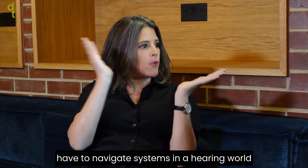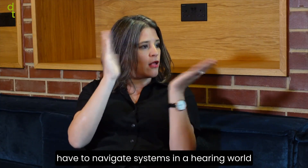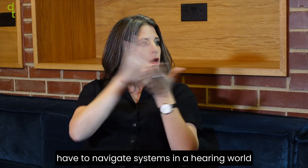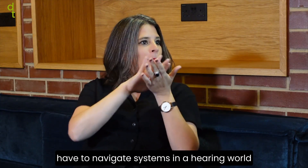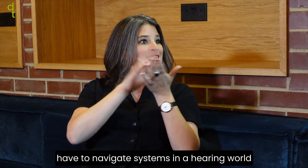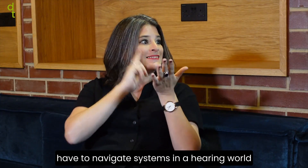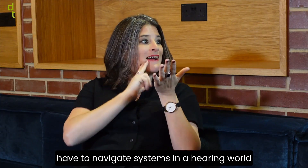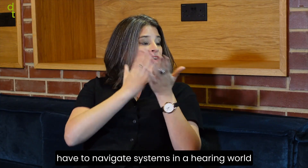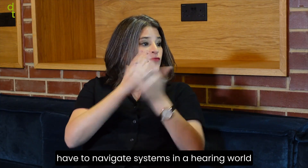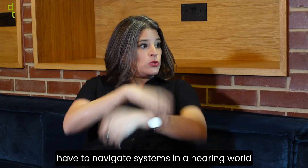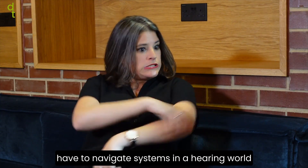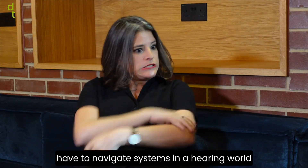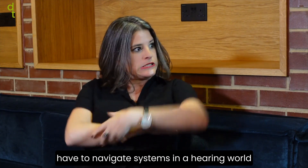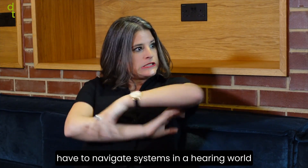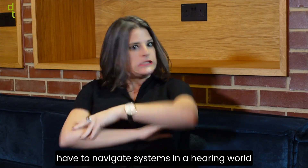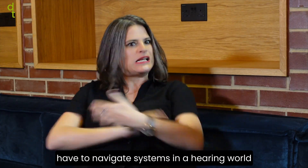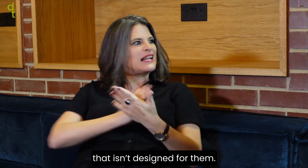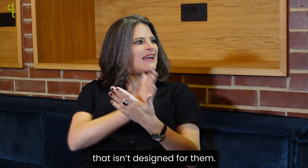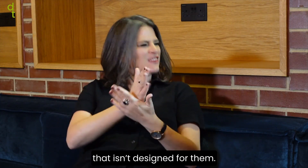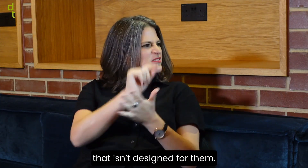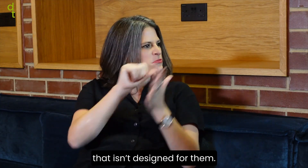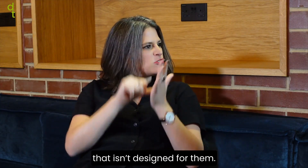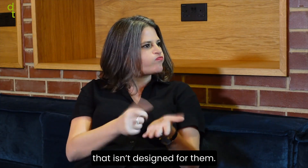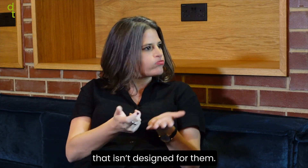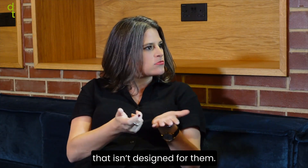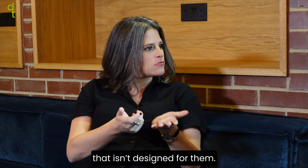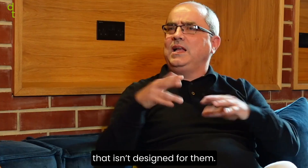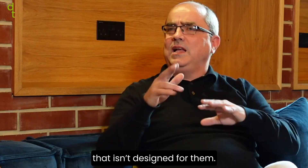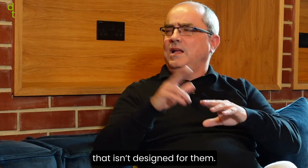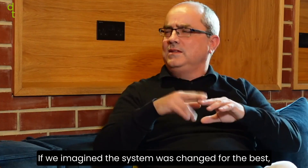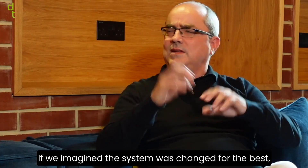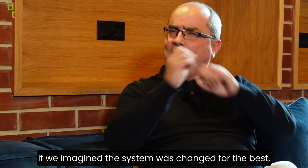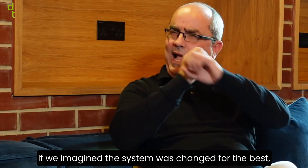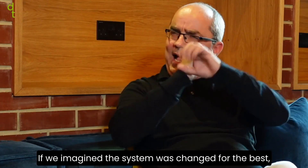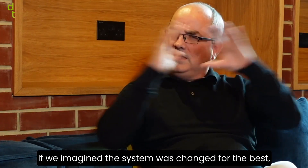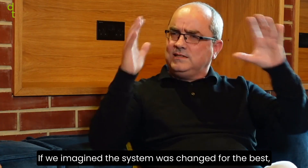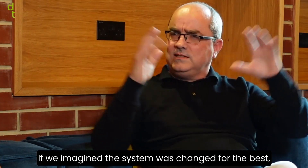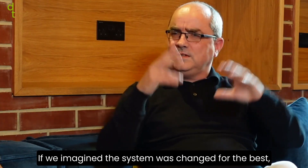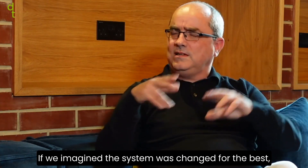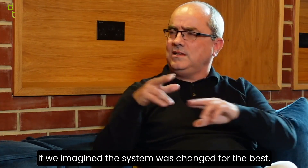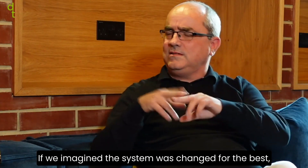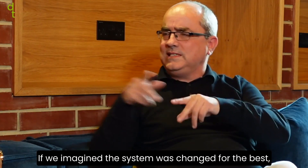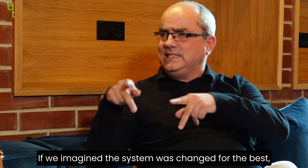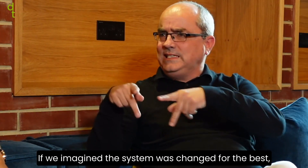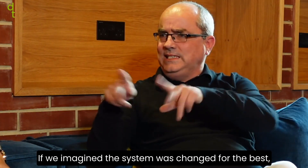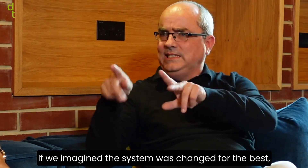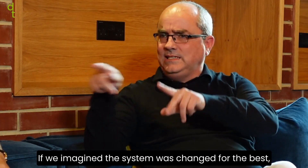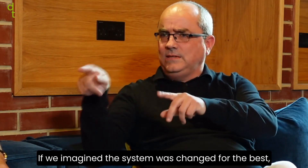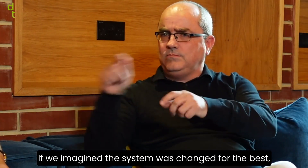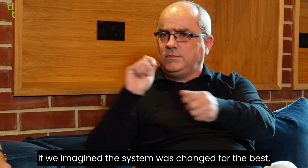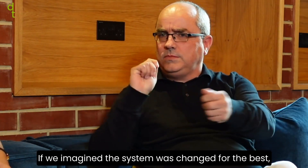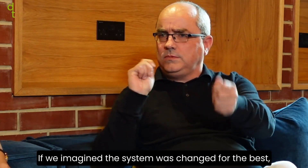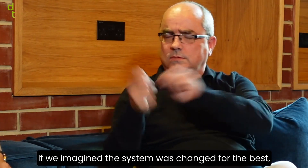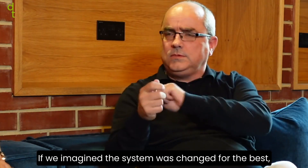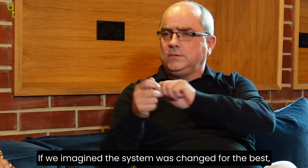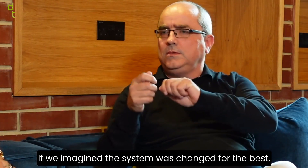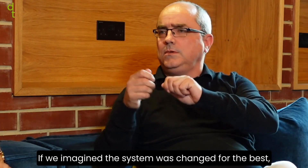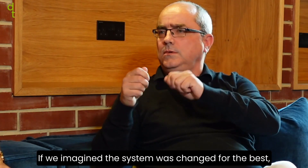navigate systems in a hearing world that isn't designed for them. If we imagined the system was